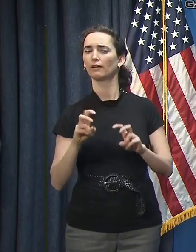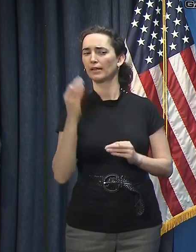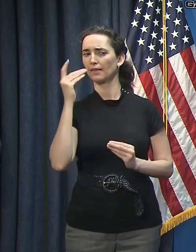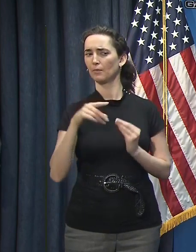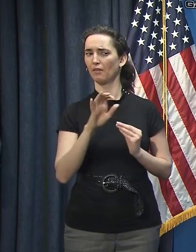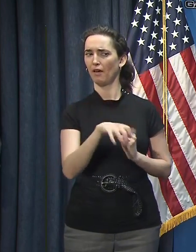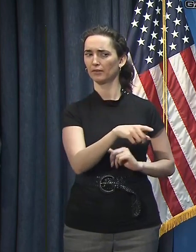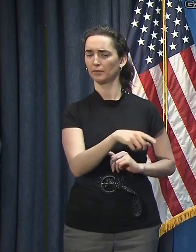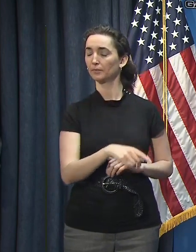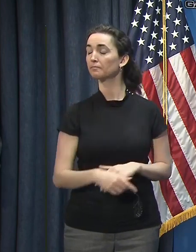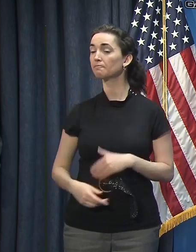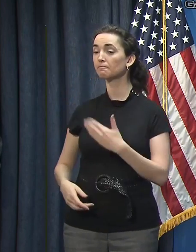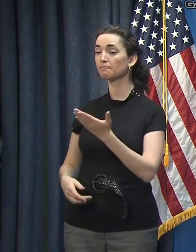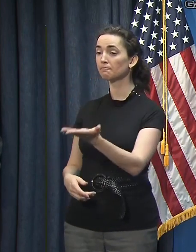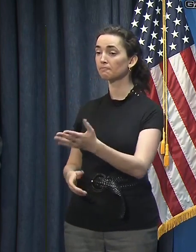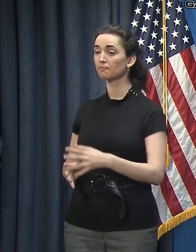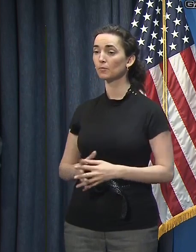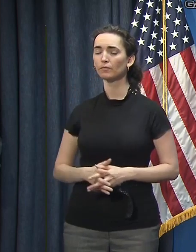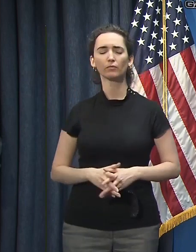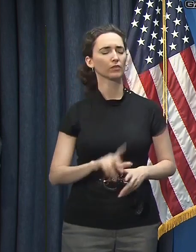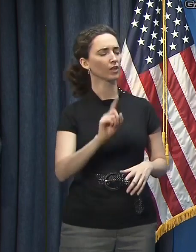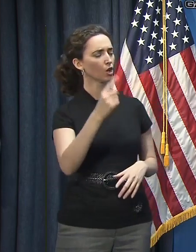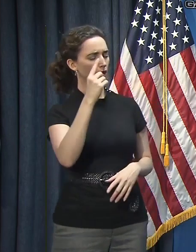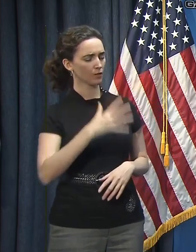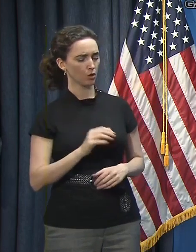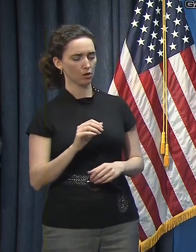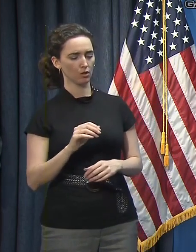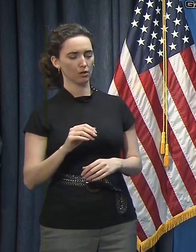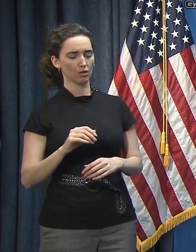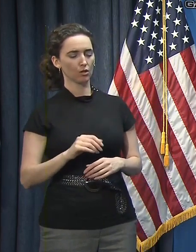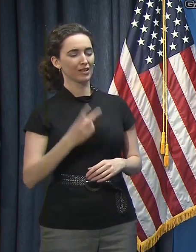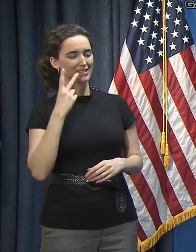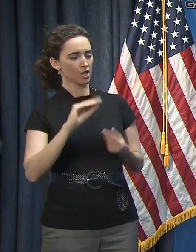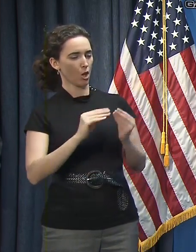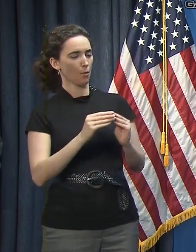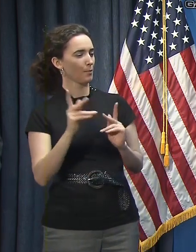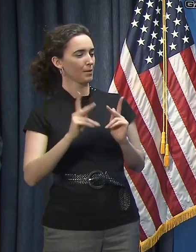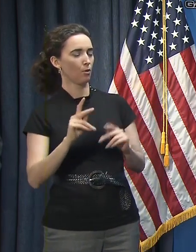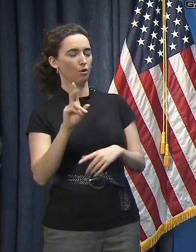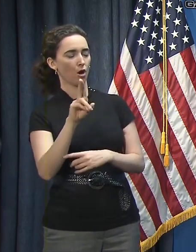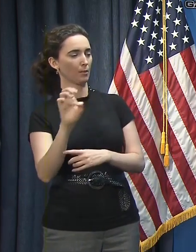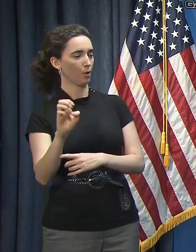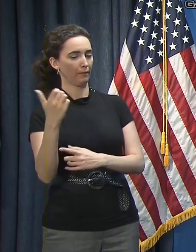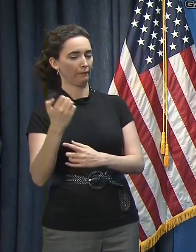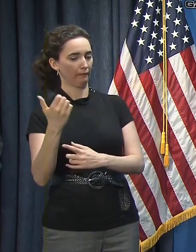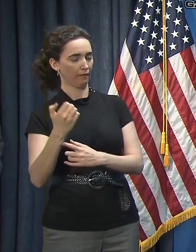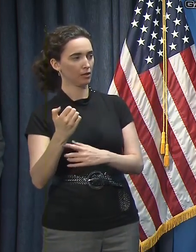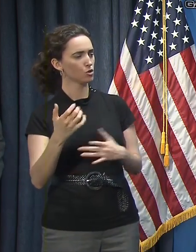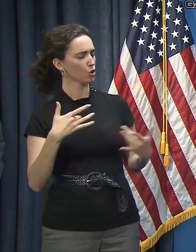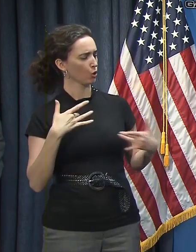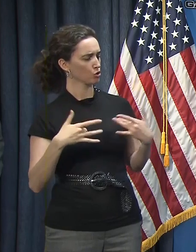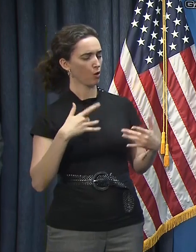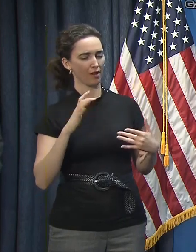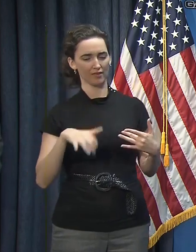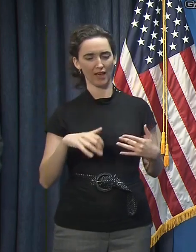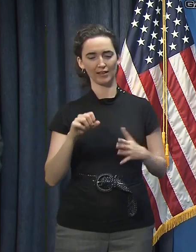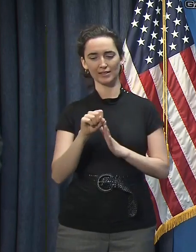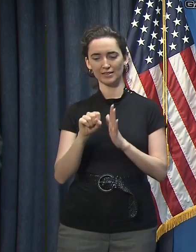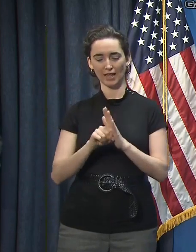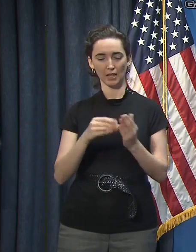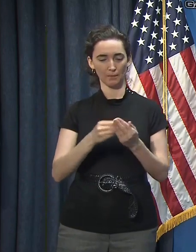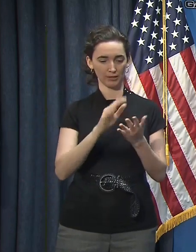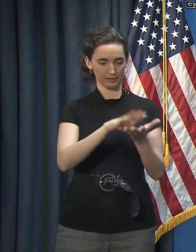ma'am. Governor, on the unemployment numbers, is there any concern that the state is depleting its unemployment trust